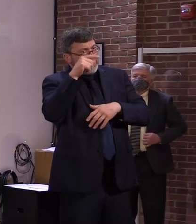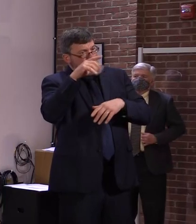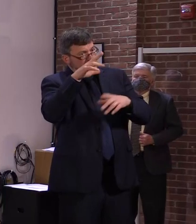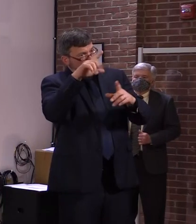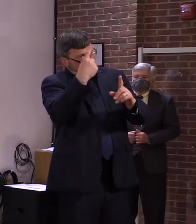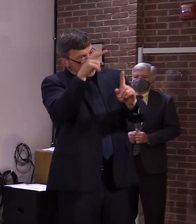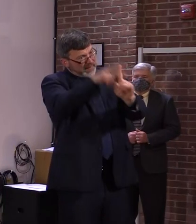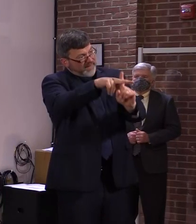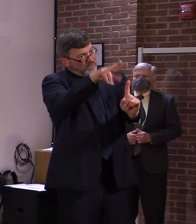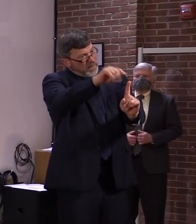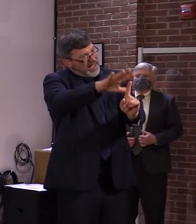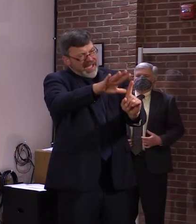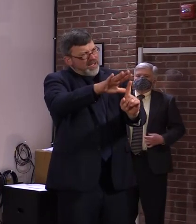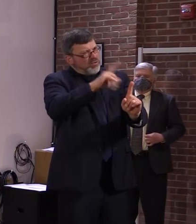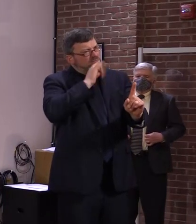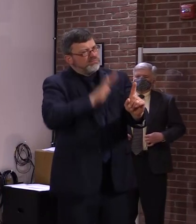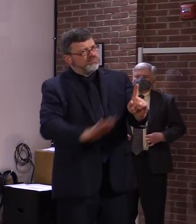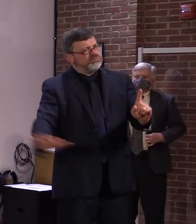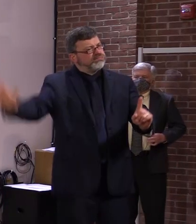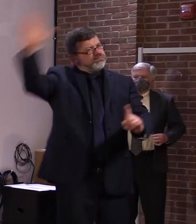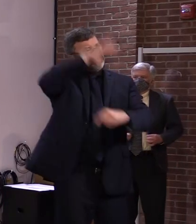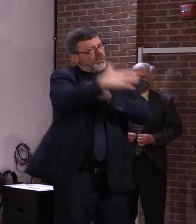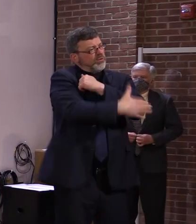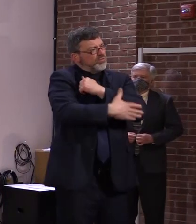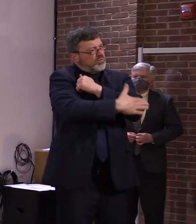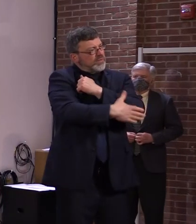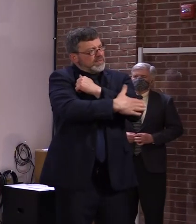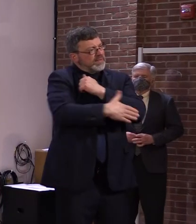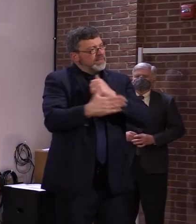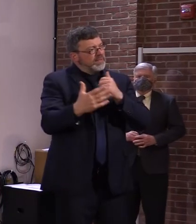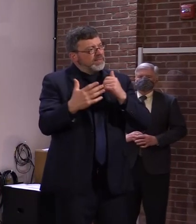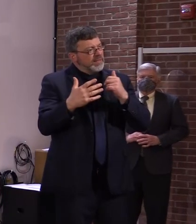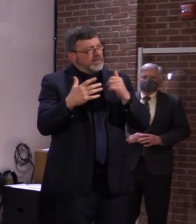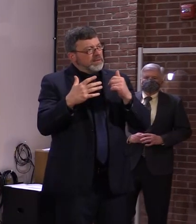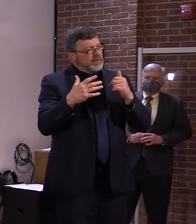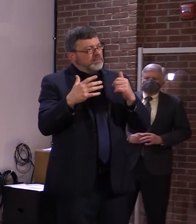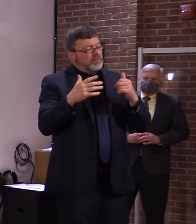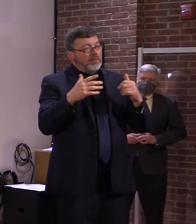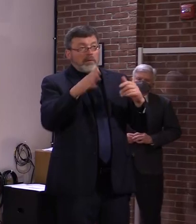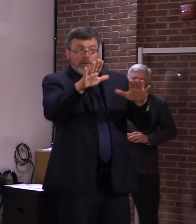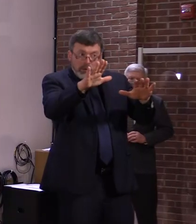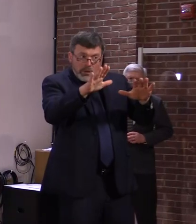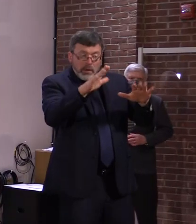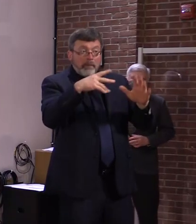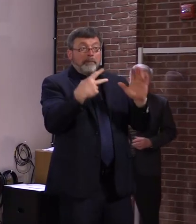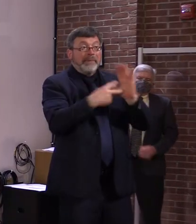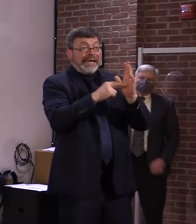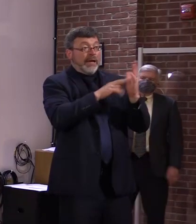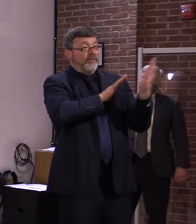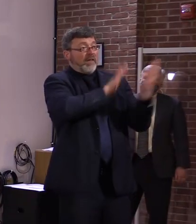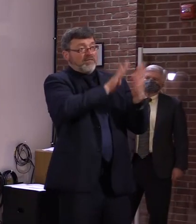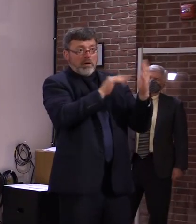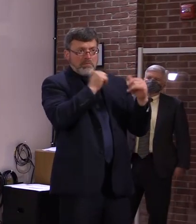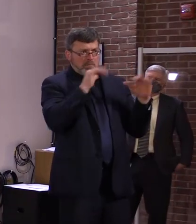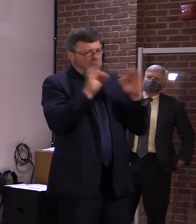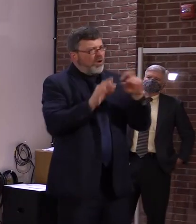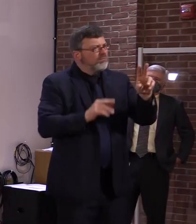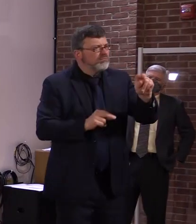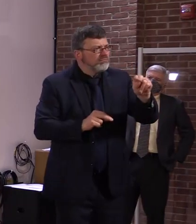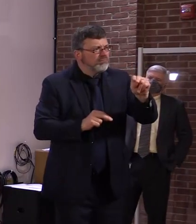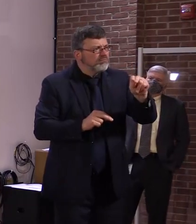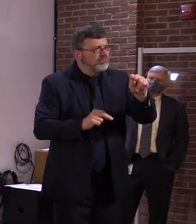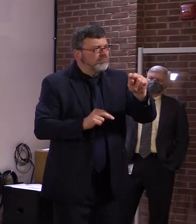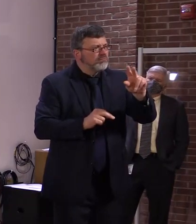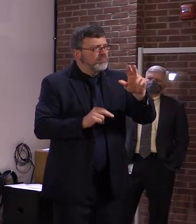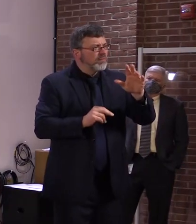be face-to-face and to participate in some of these meetings, but not always. And I'll be having one on Monday, for